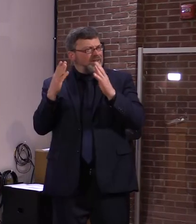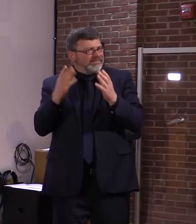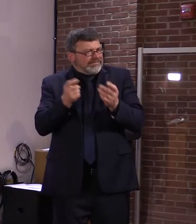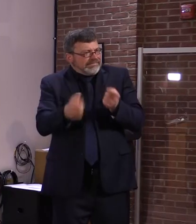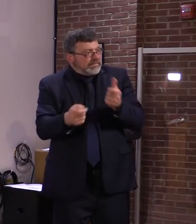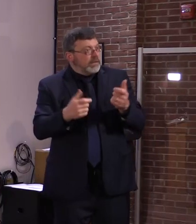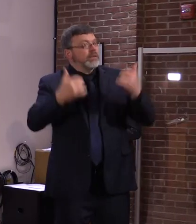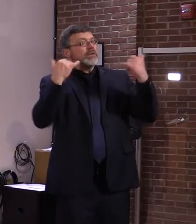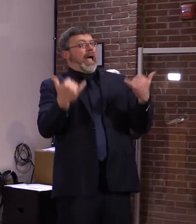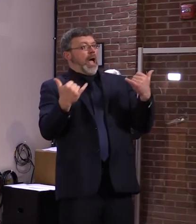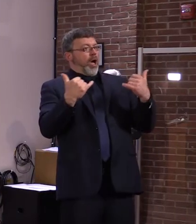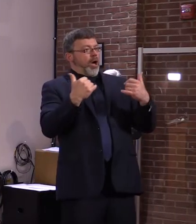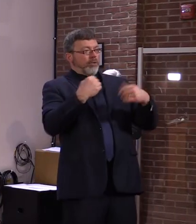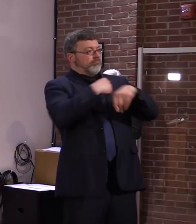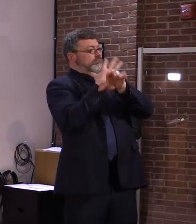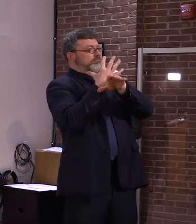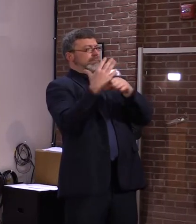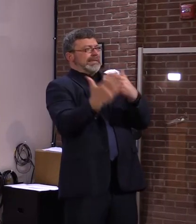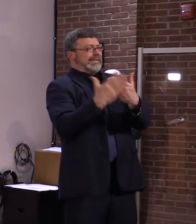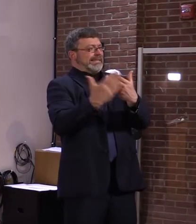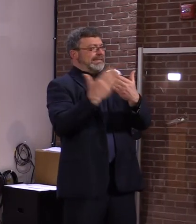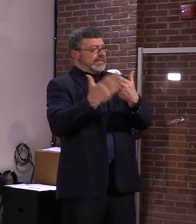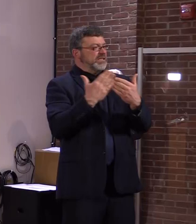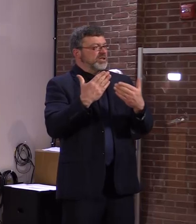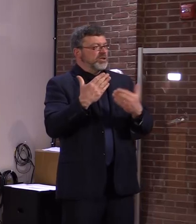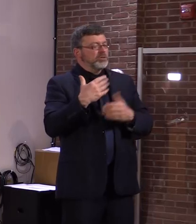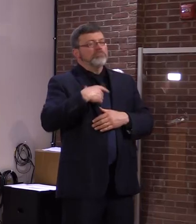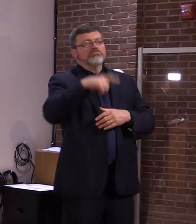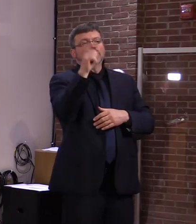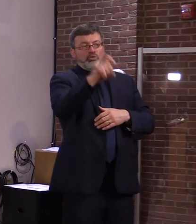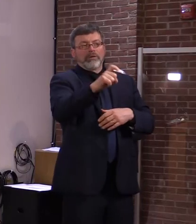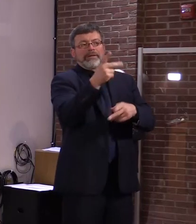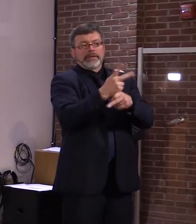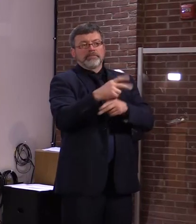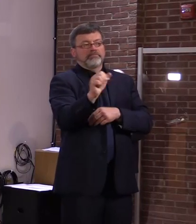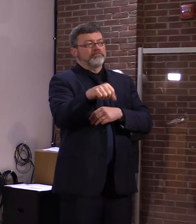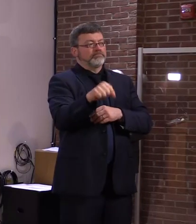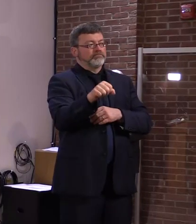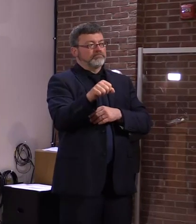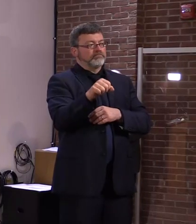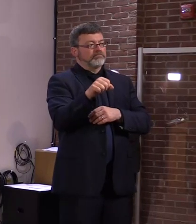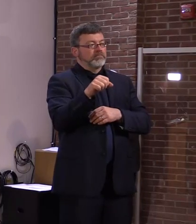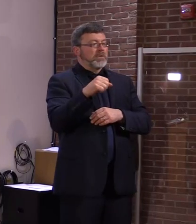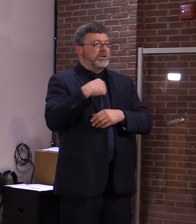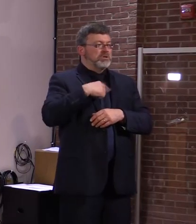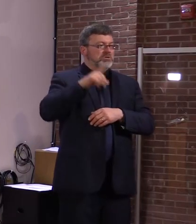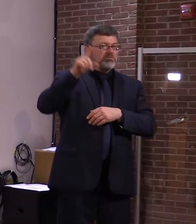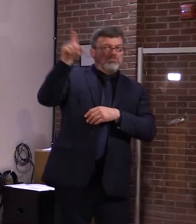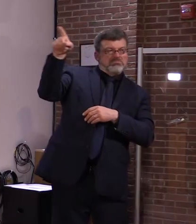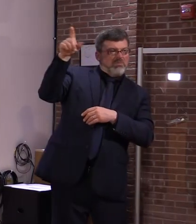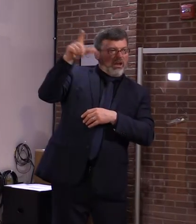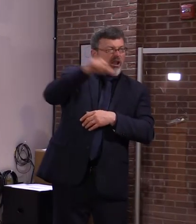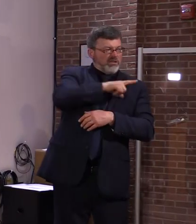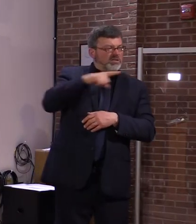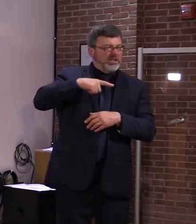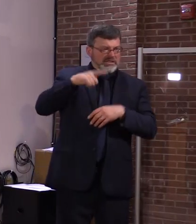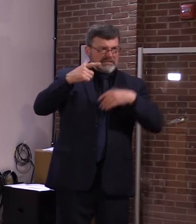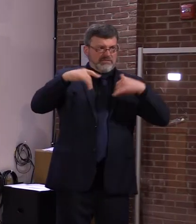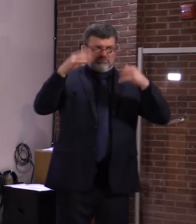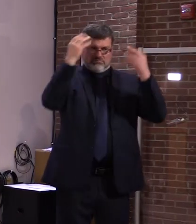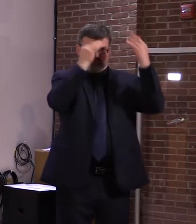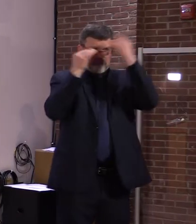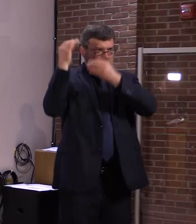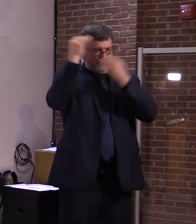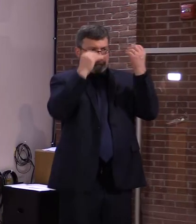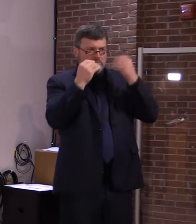something that needs to continue. And I believe that the legislature is contemplating all of that themselves. I'd also add that,